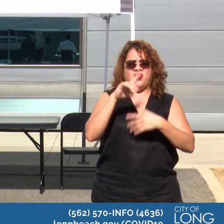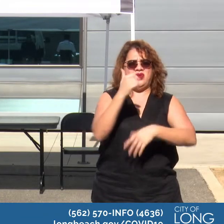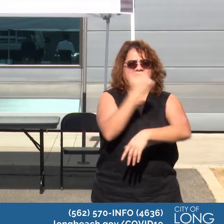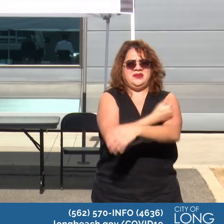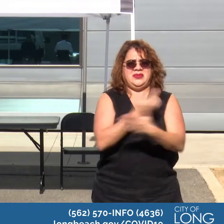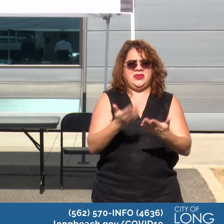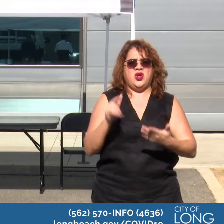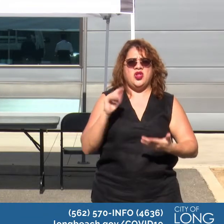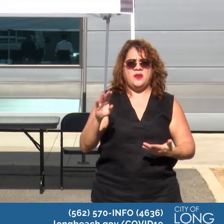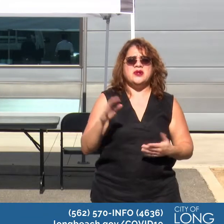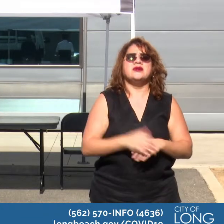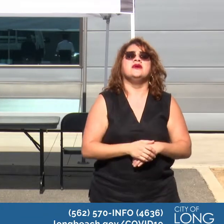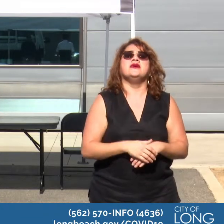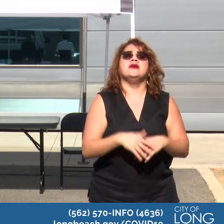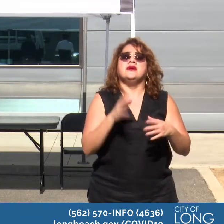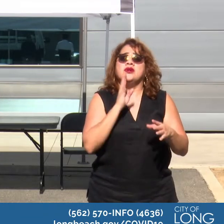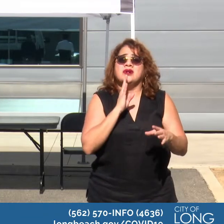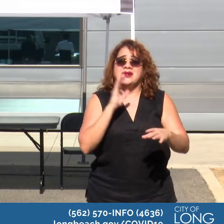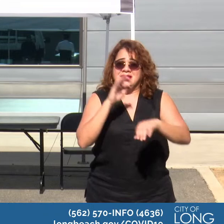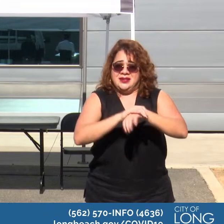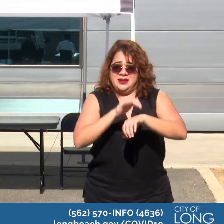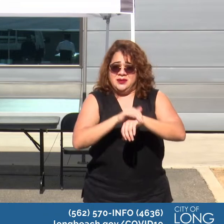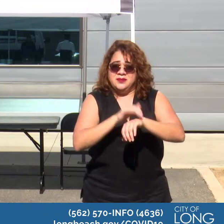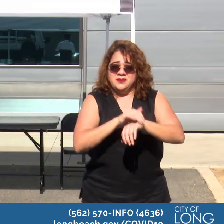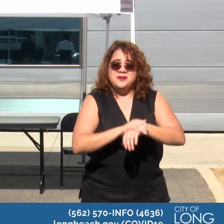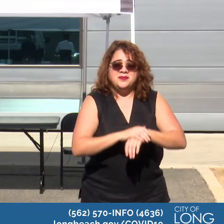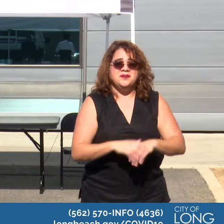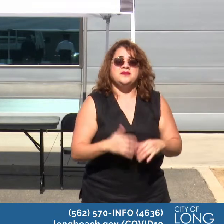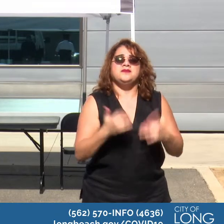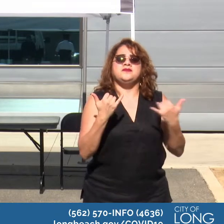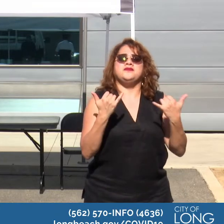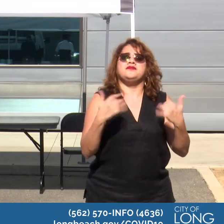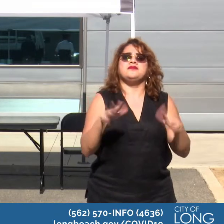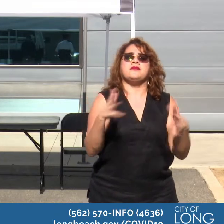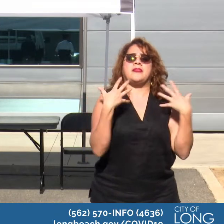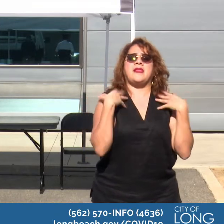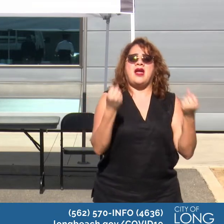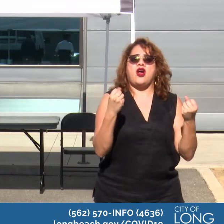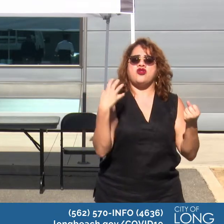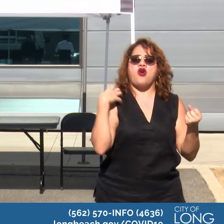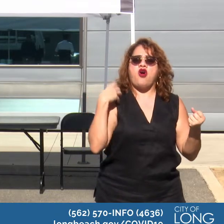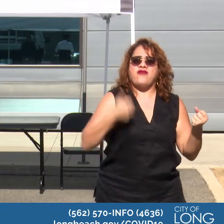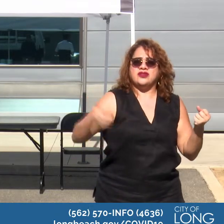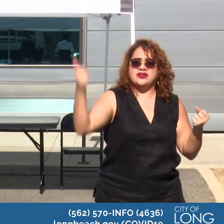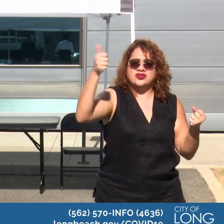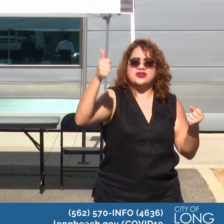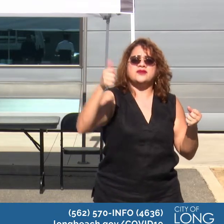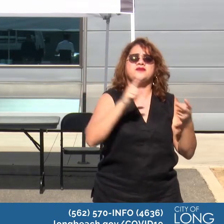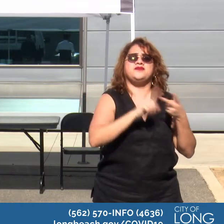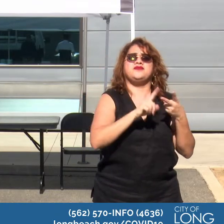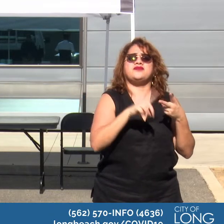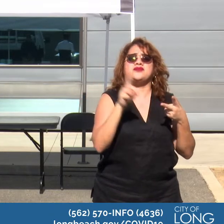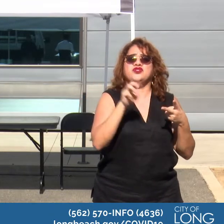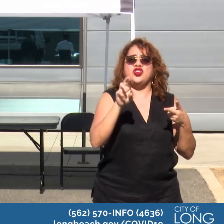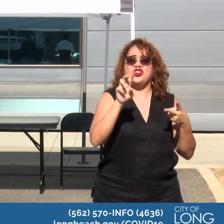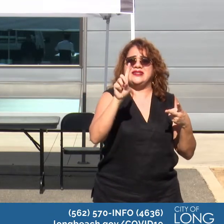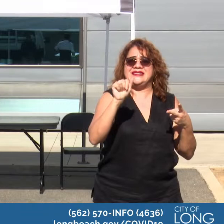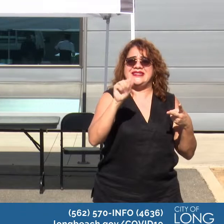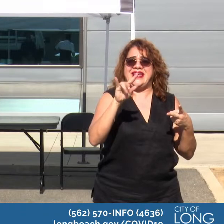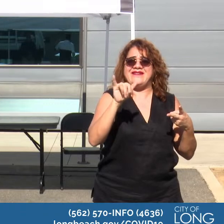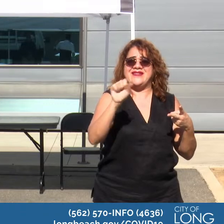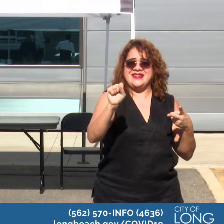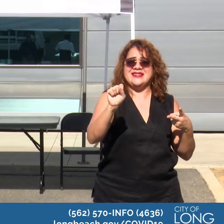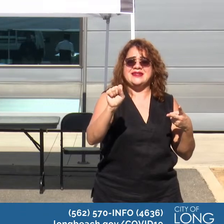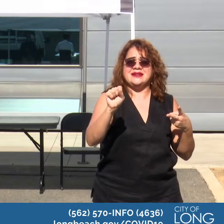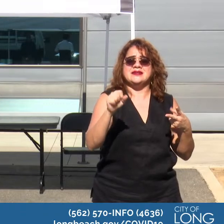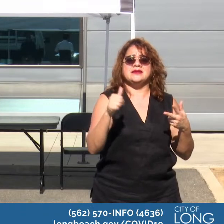that per the advice of our health officer and Dr. Davis, myself, our director of health,